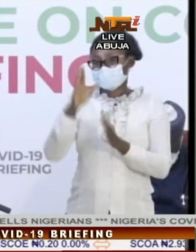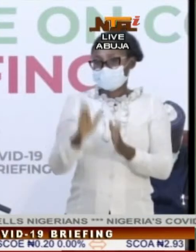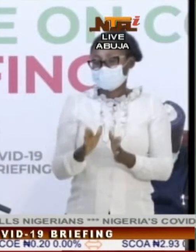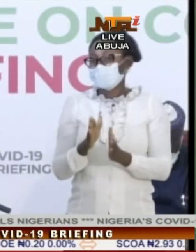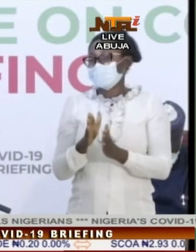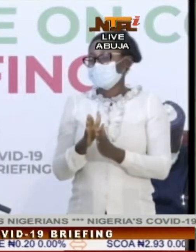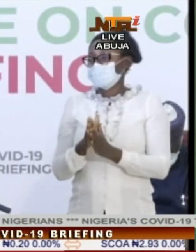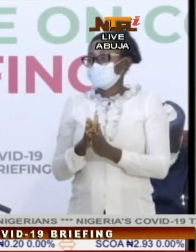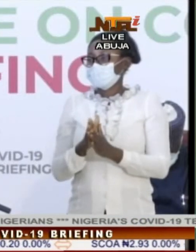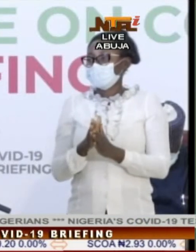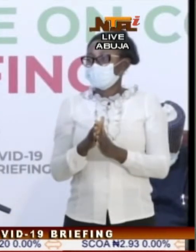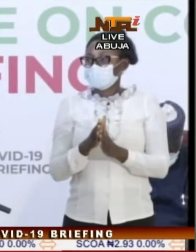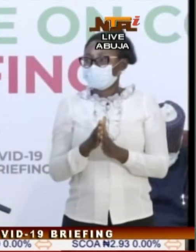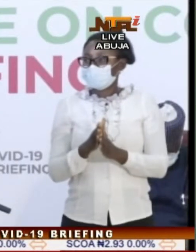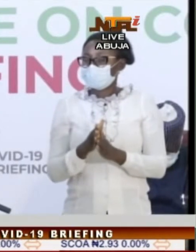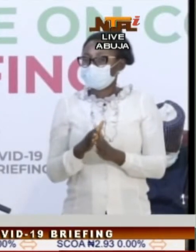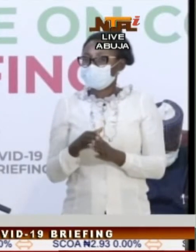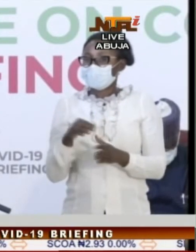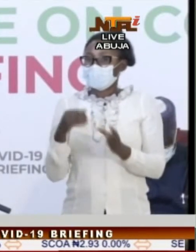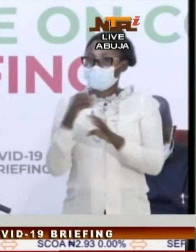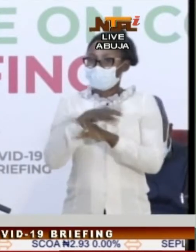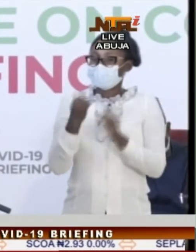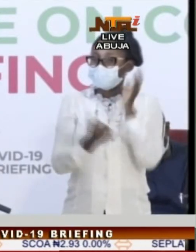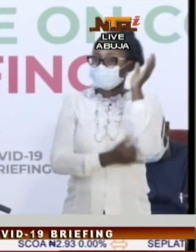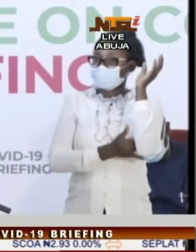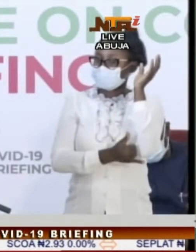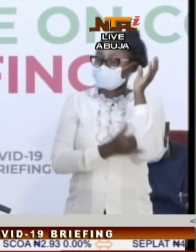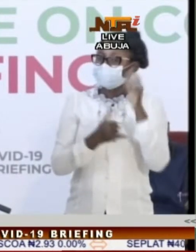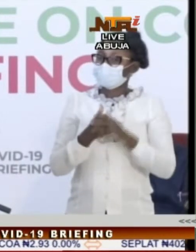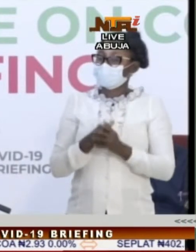are currently in place for a lot of countries.